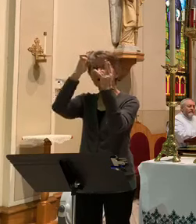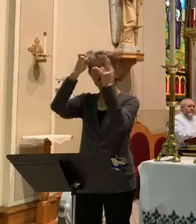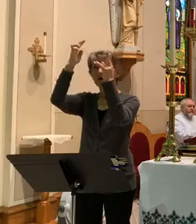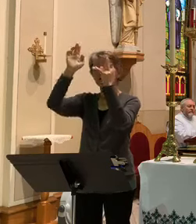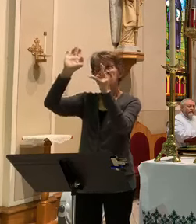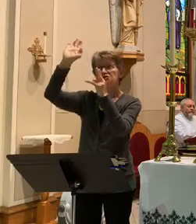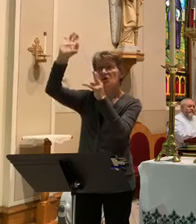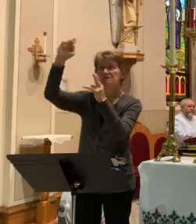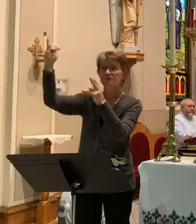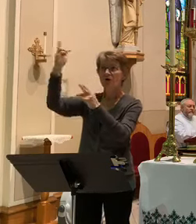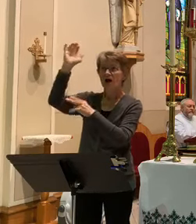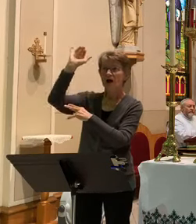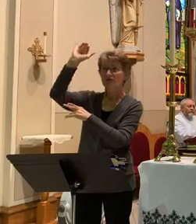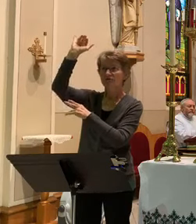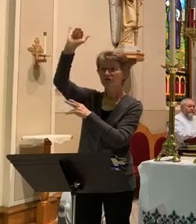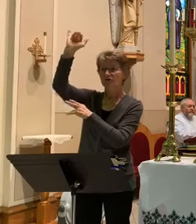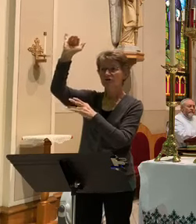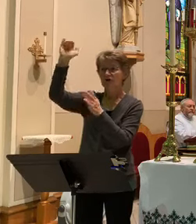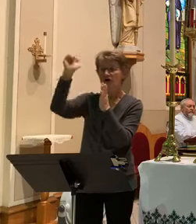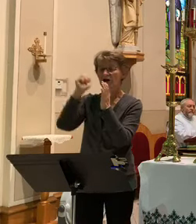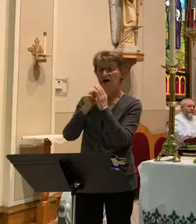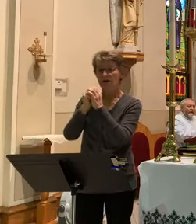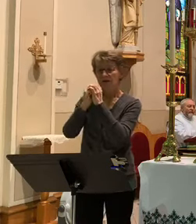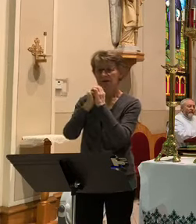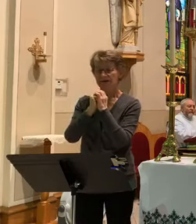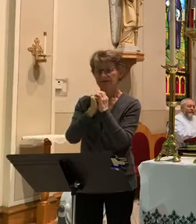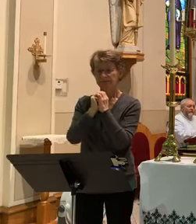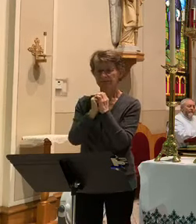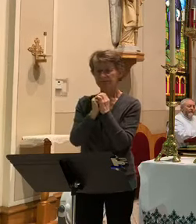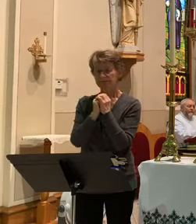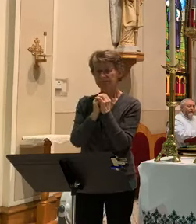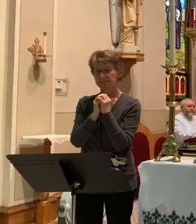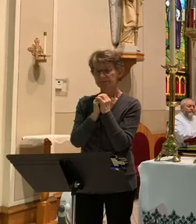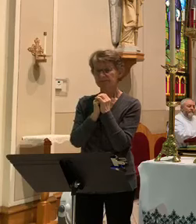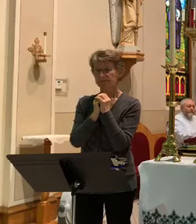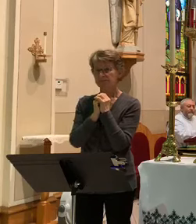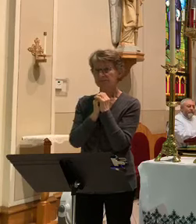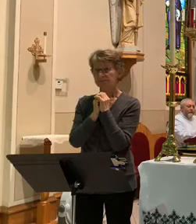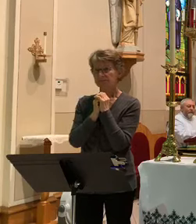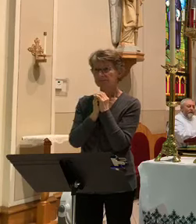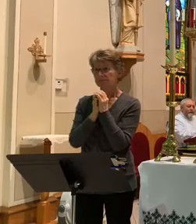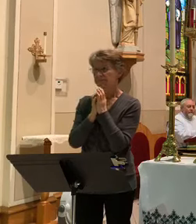is yours forever and ever. Amen.